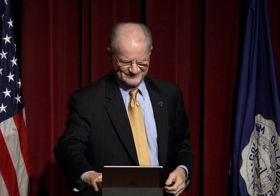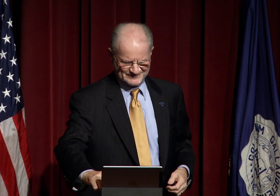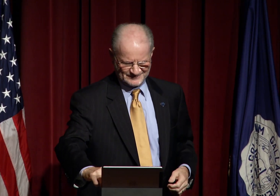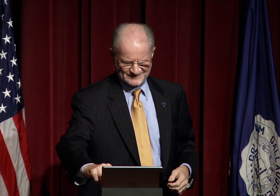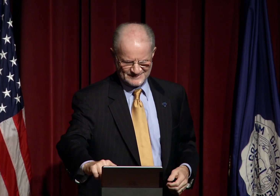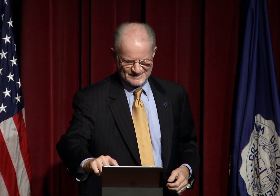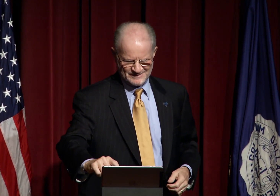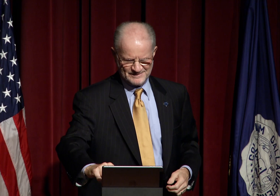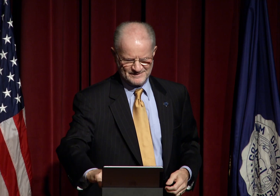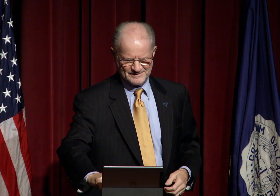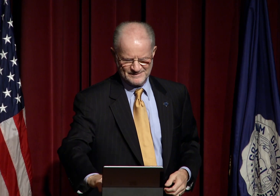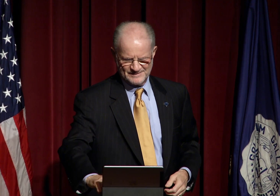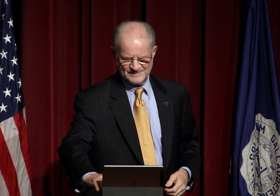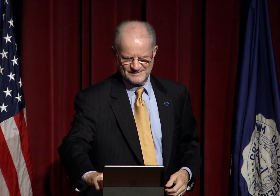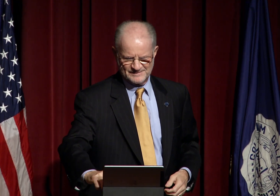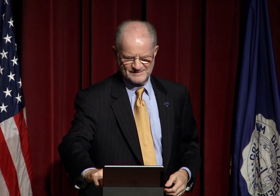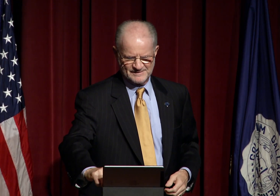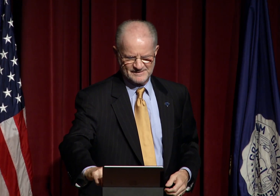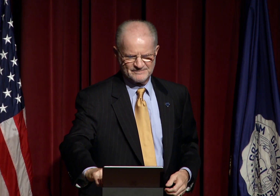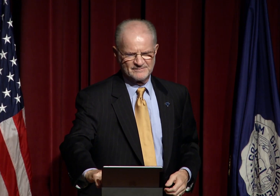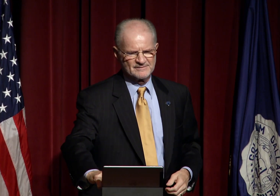exciting time for all of us to return to campus.